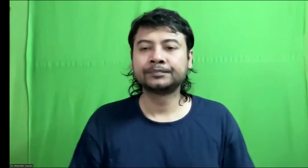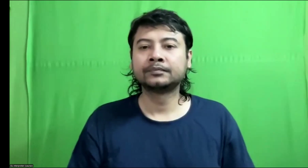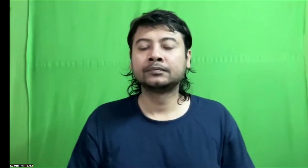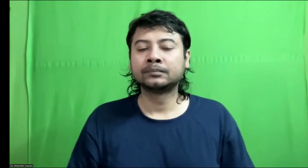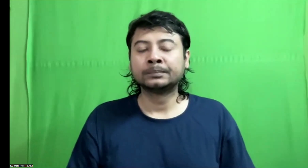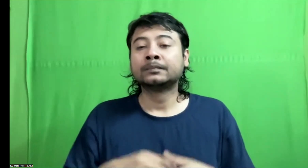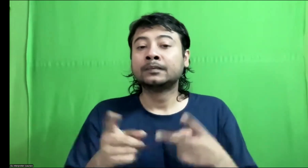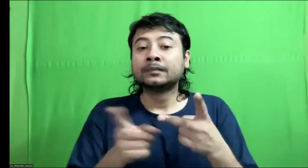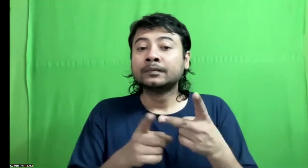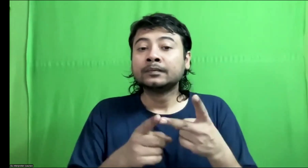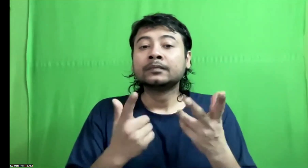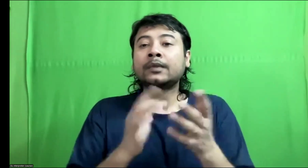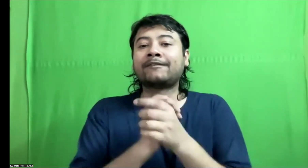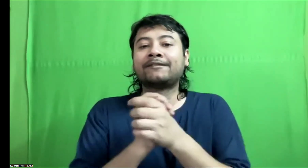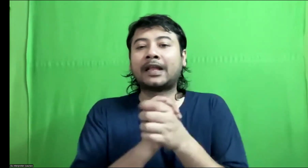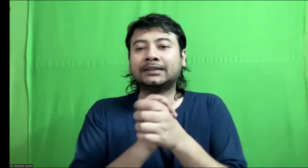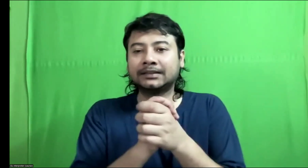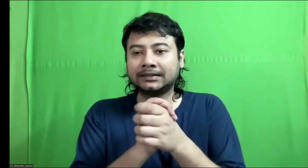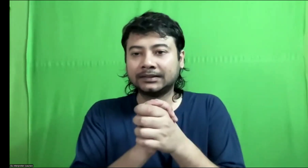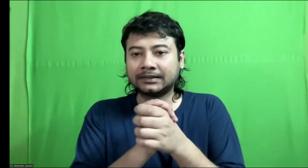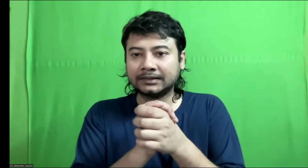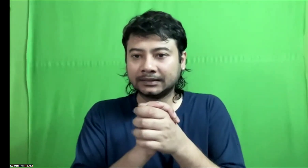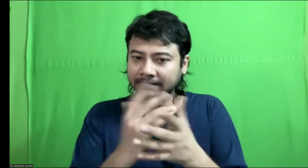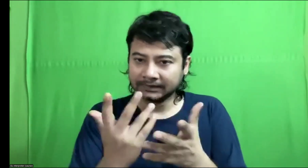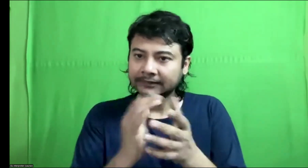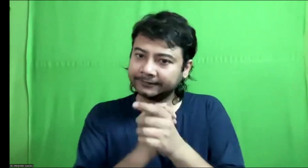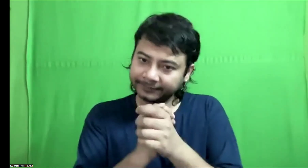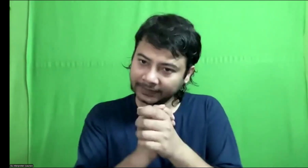Lord and we arrange deepams and